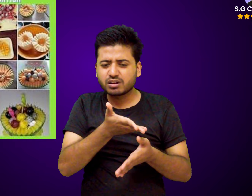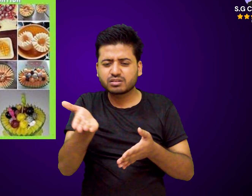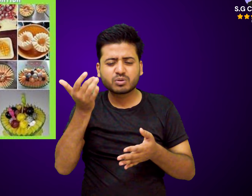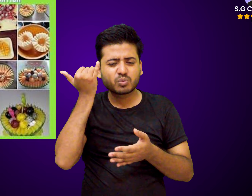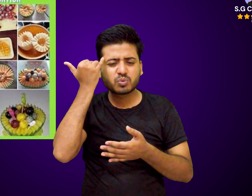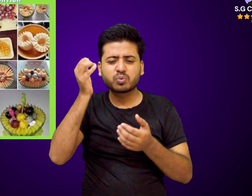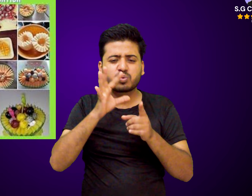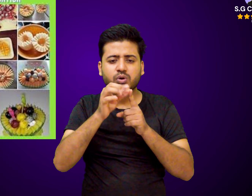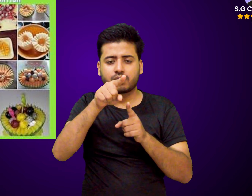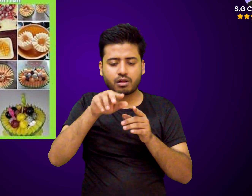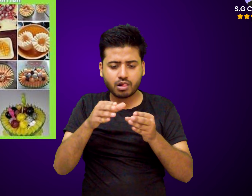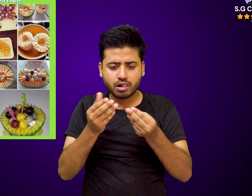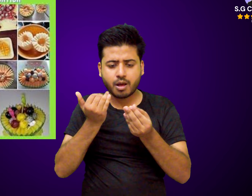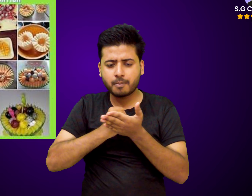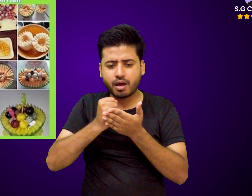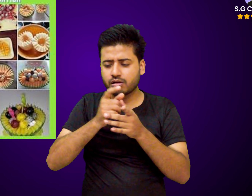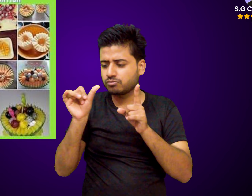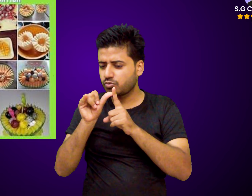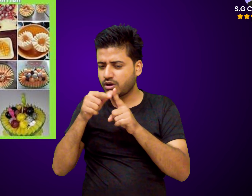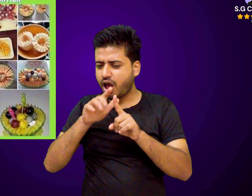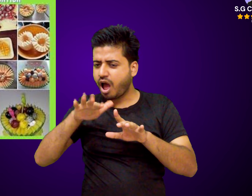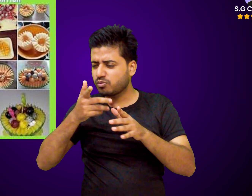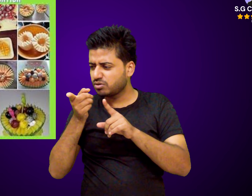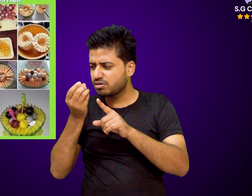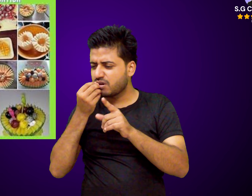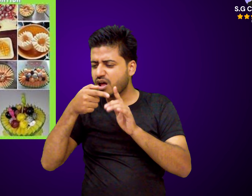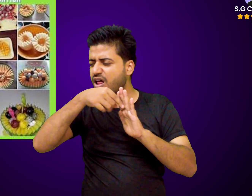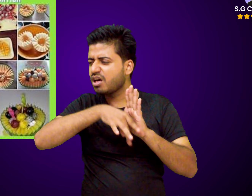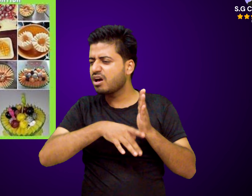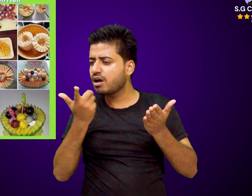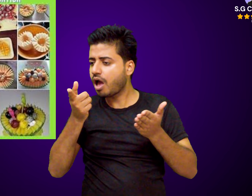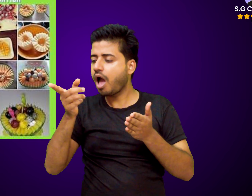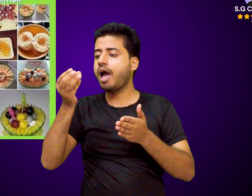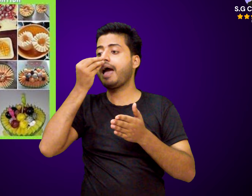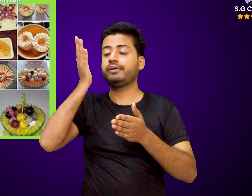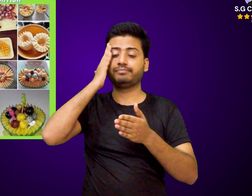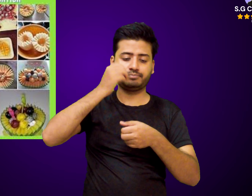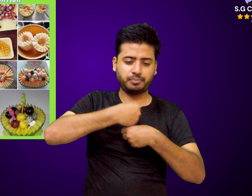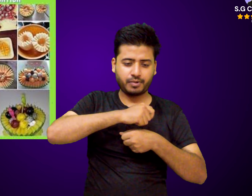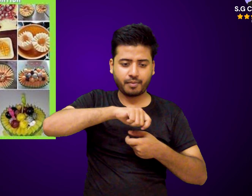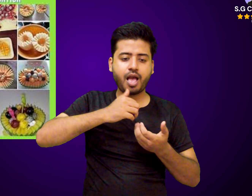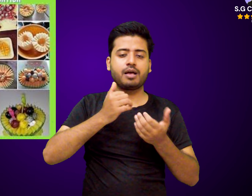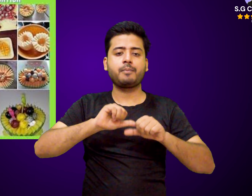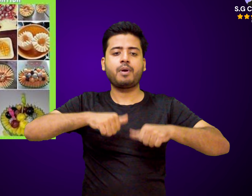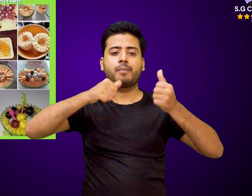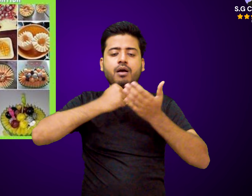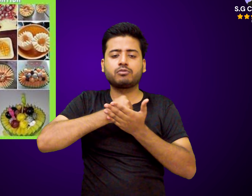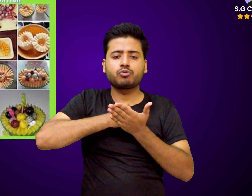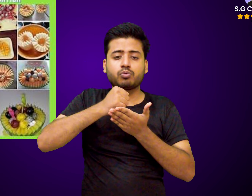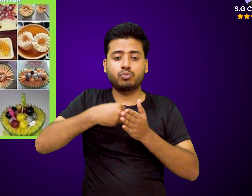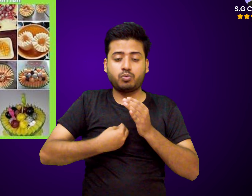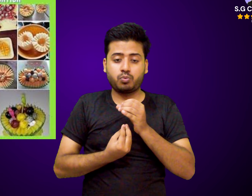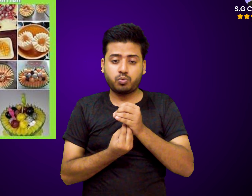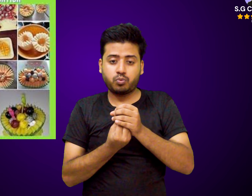with vinegar, sugar, water, and spices like ginger, cloves, and peppercorns, then refrigerate for a few